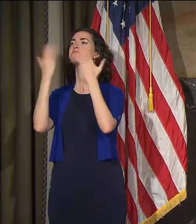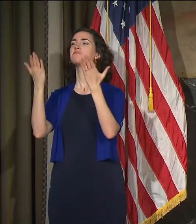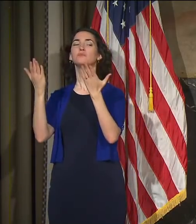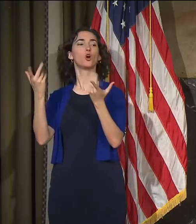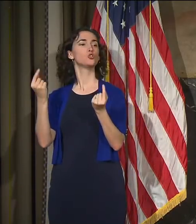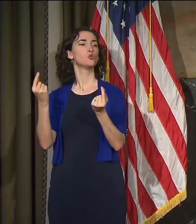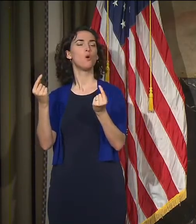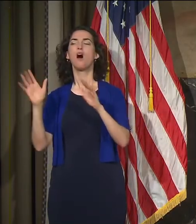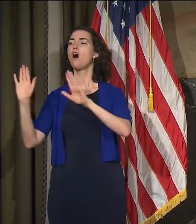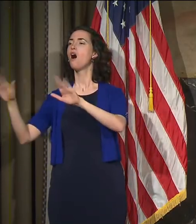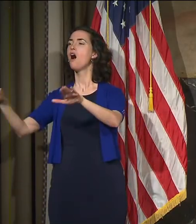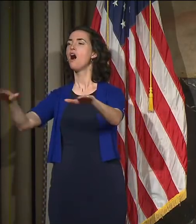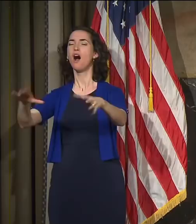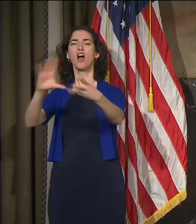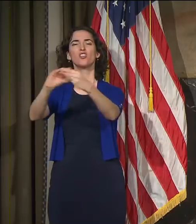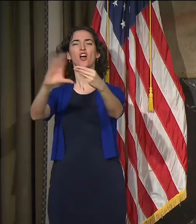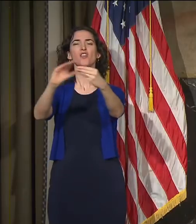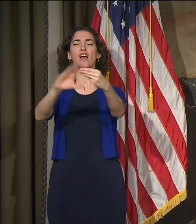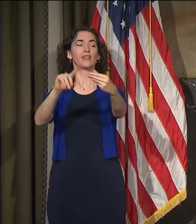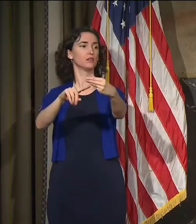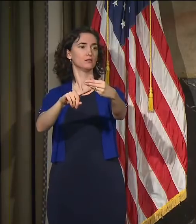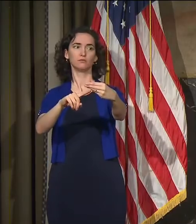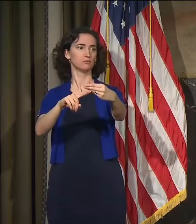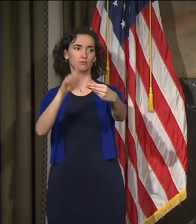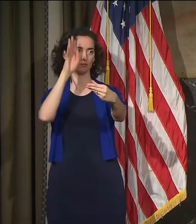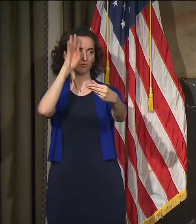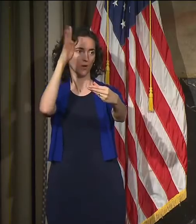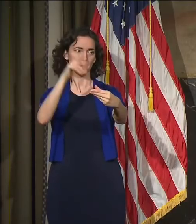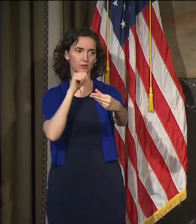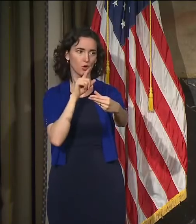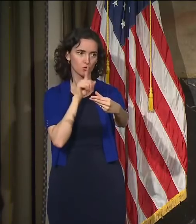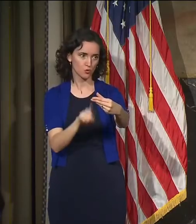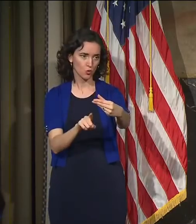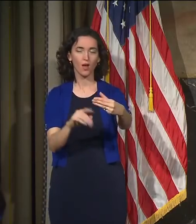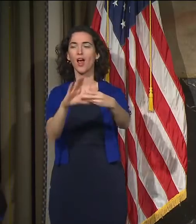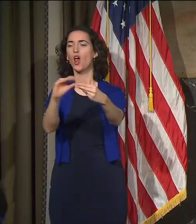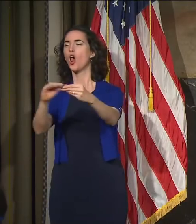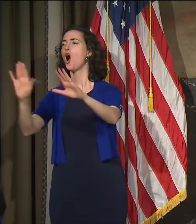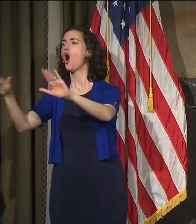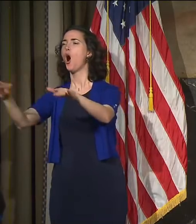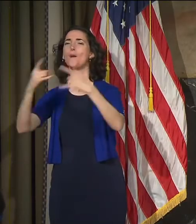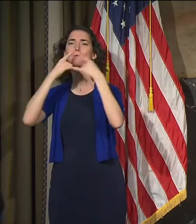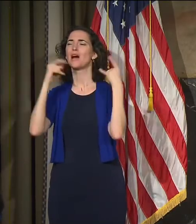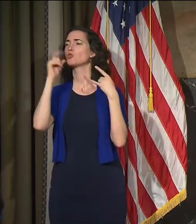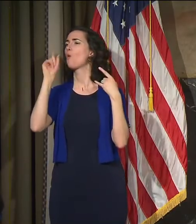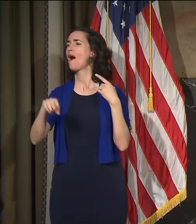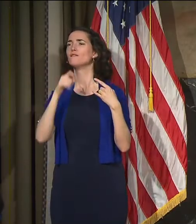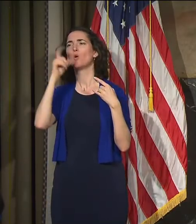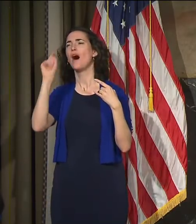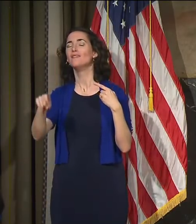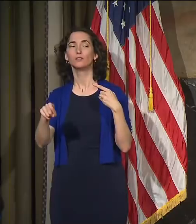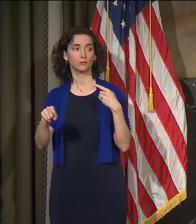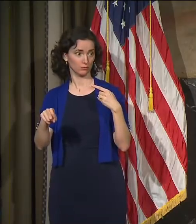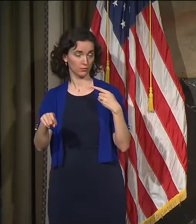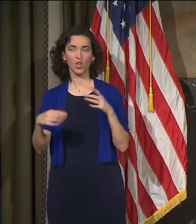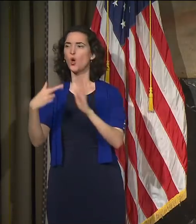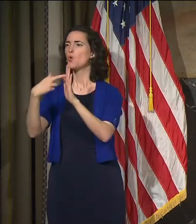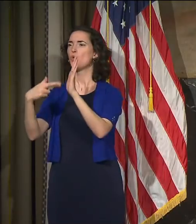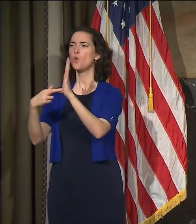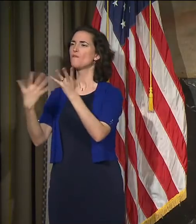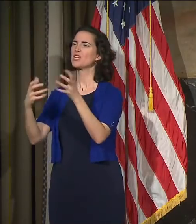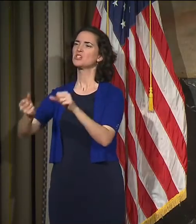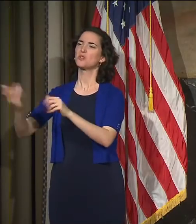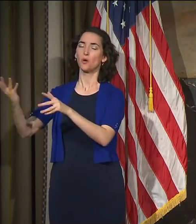out and promoted something that was simply not fact. They said that there was no mask mandate in order and the restrictions didn't